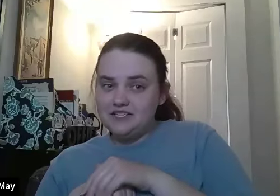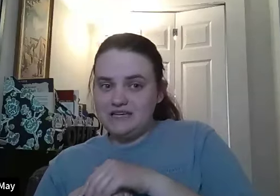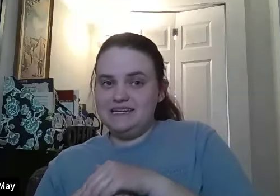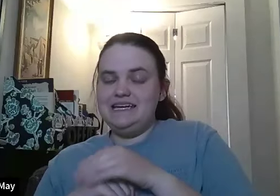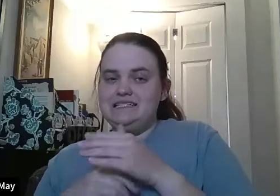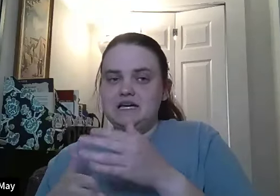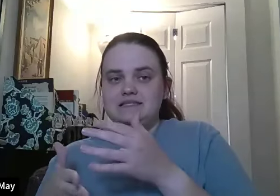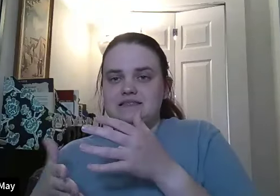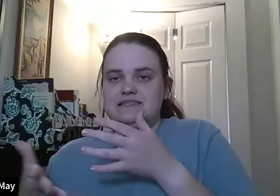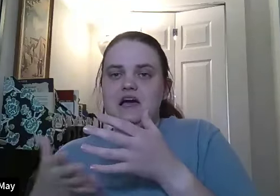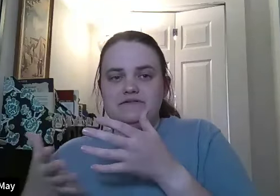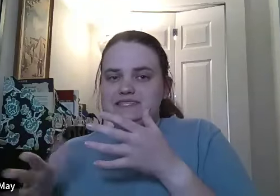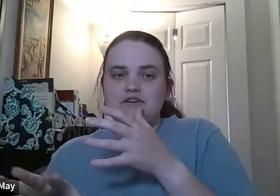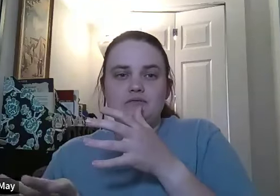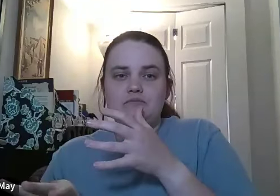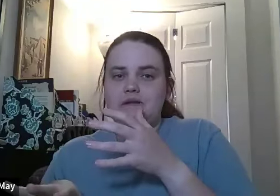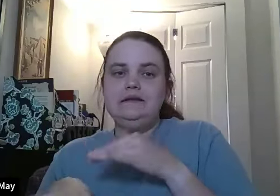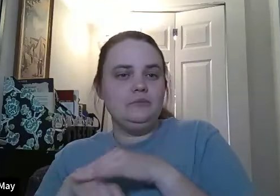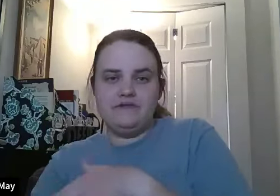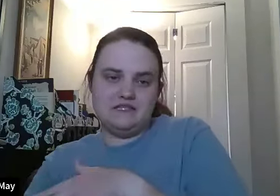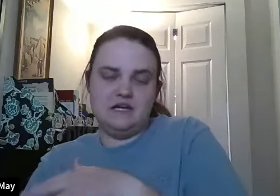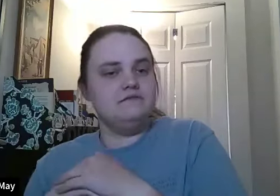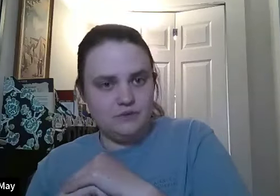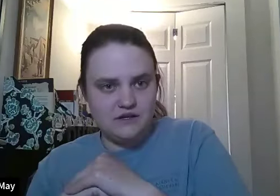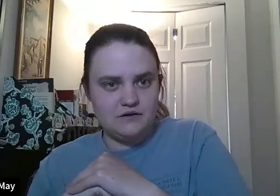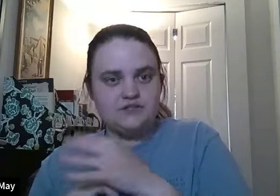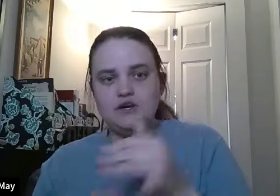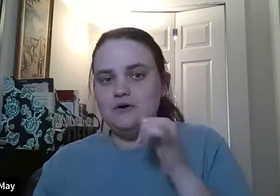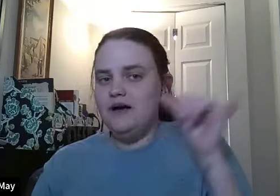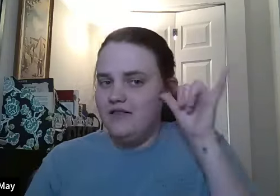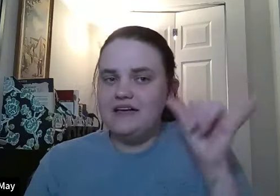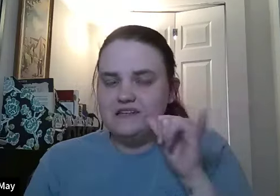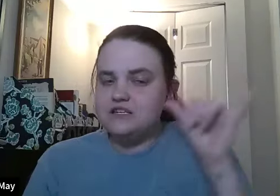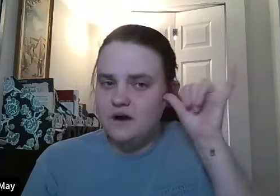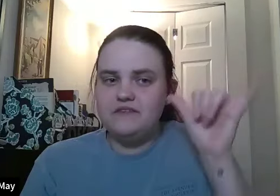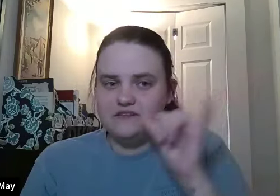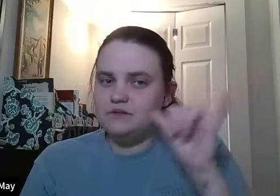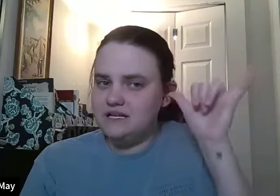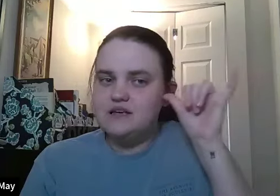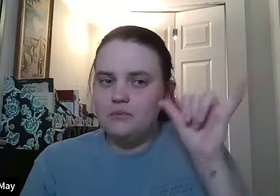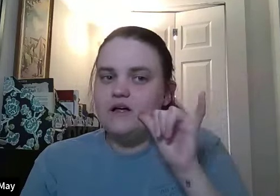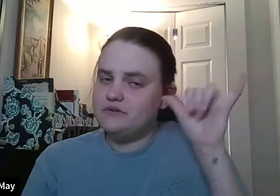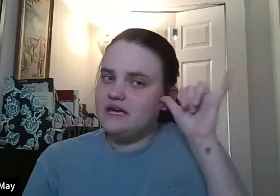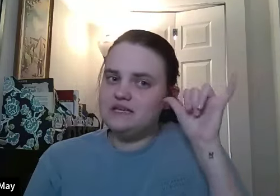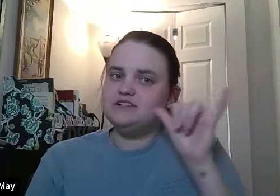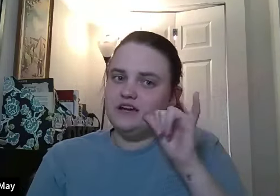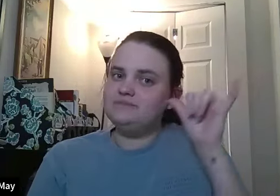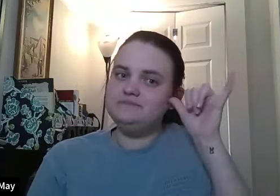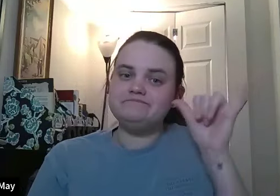as it's still a little bit of that's going to influence over. So that's also why I think this one does help a lot with that yesterday.